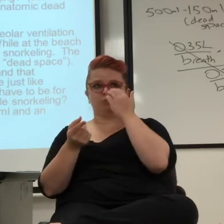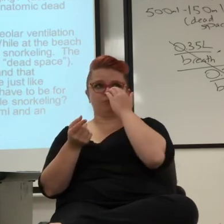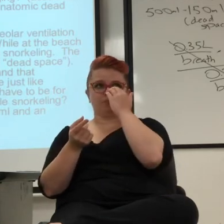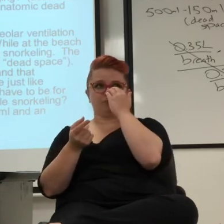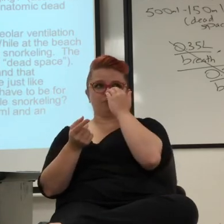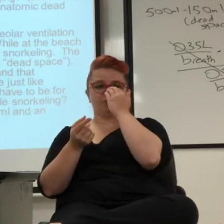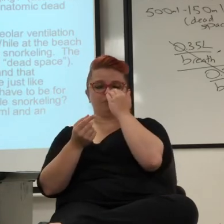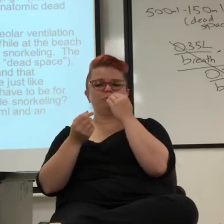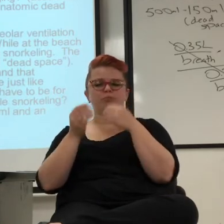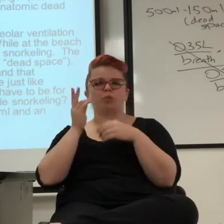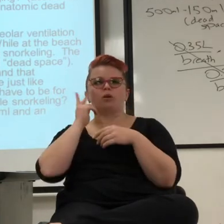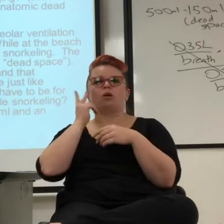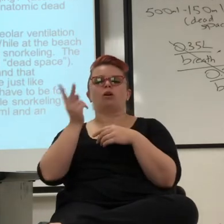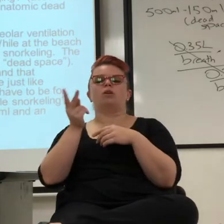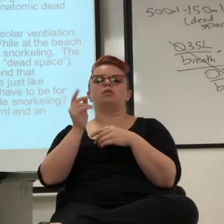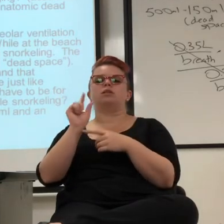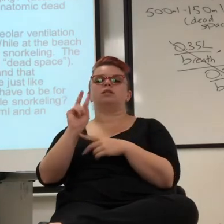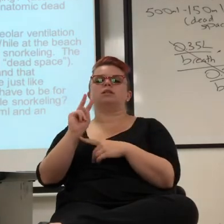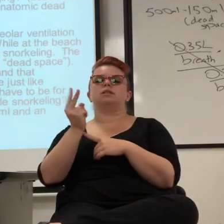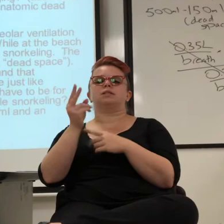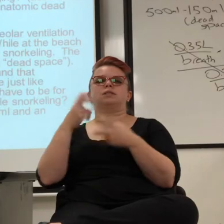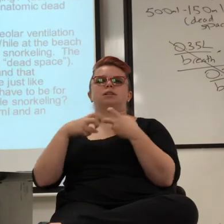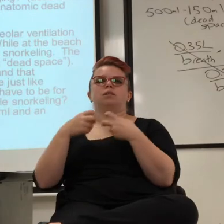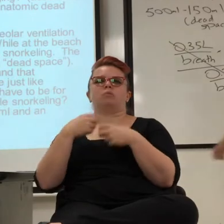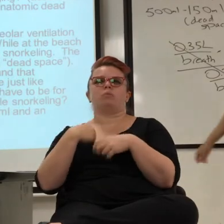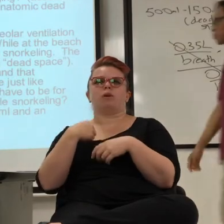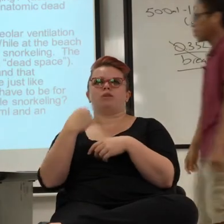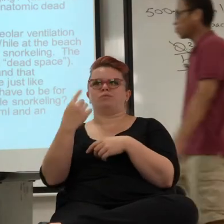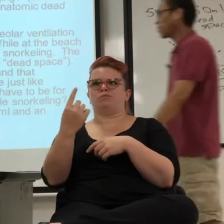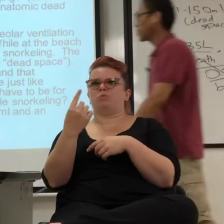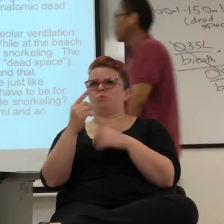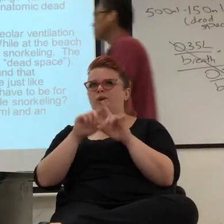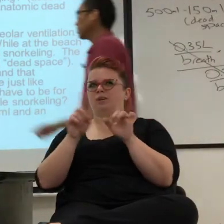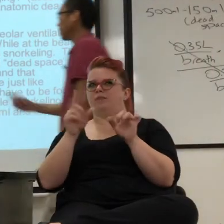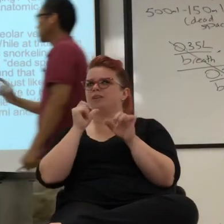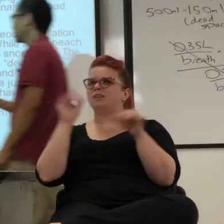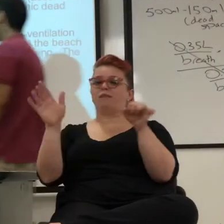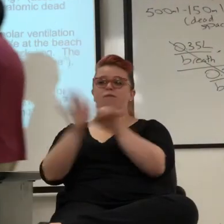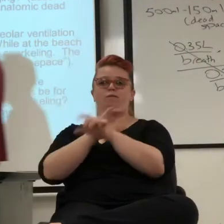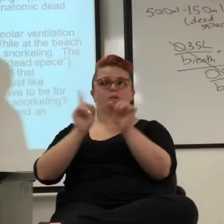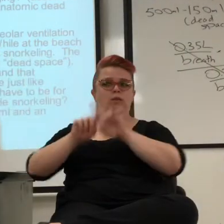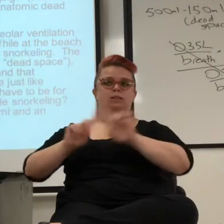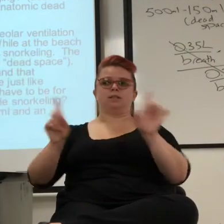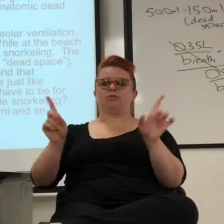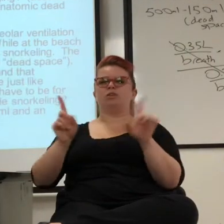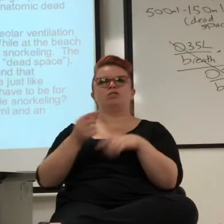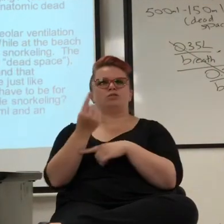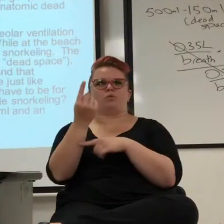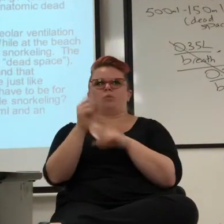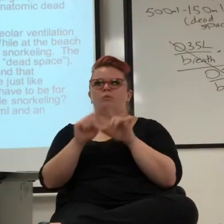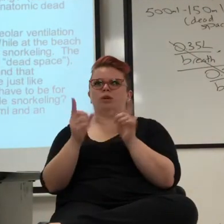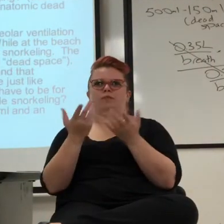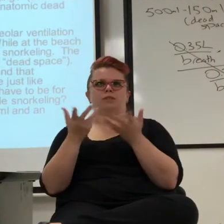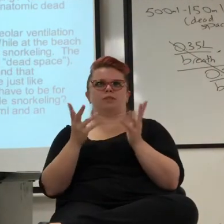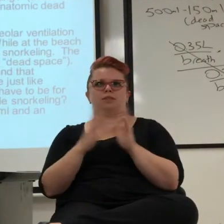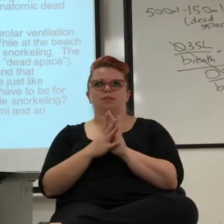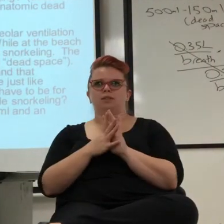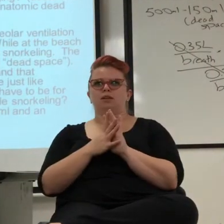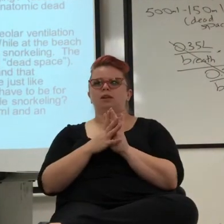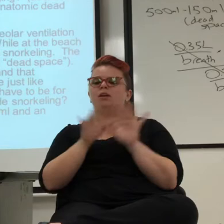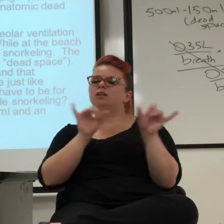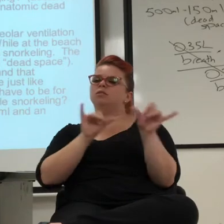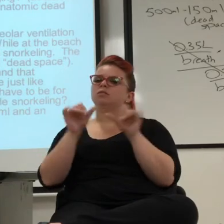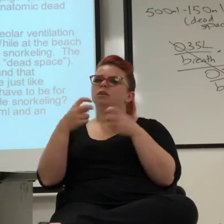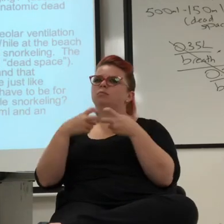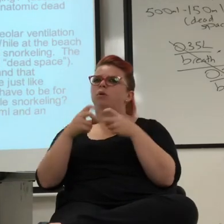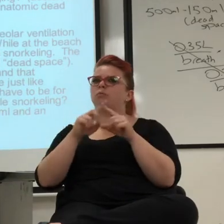Well, look at the second problem. There's one difference. It's not a completely different problem. It's the same problem, slightly